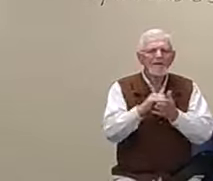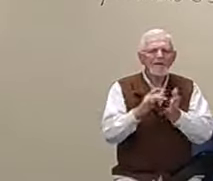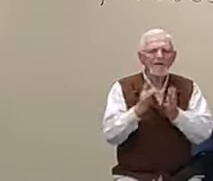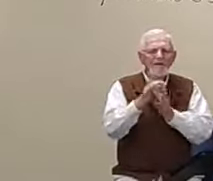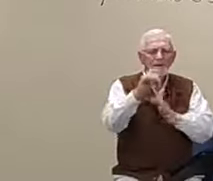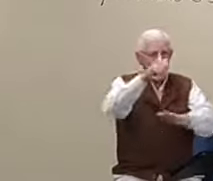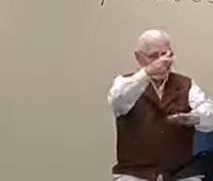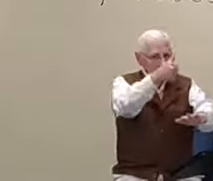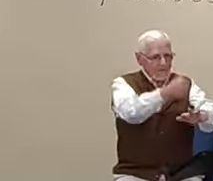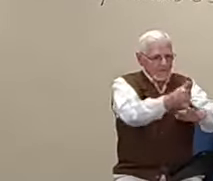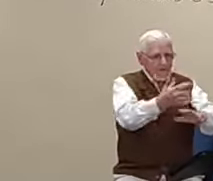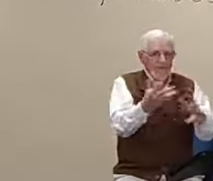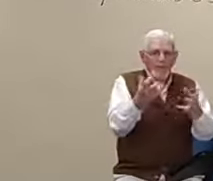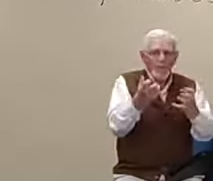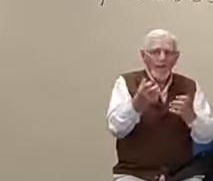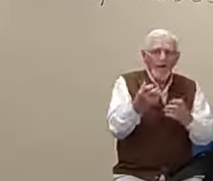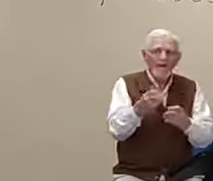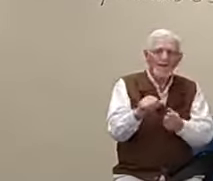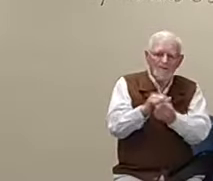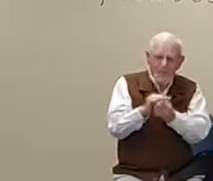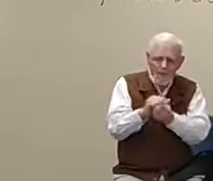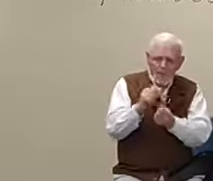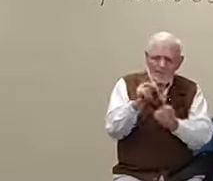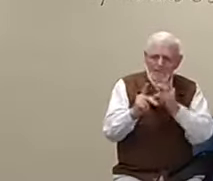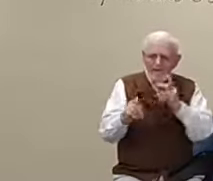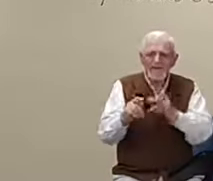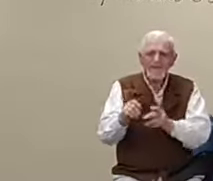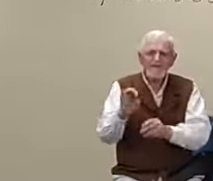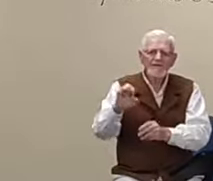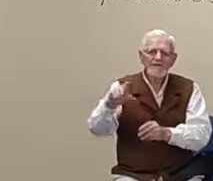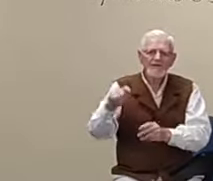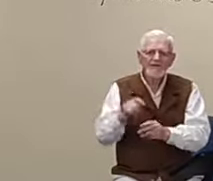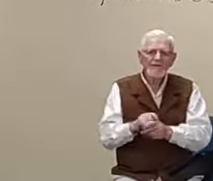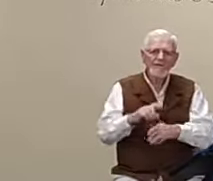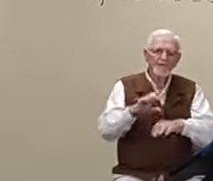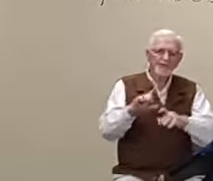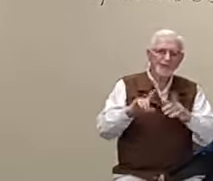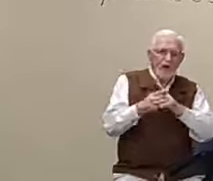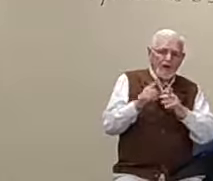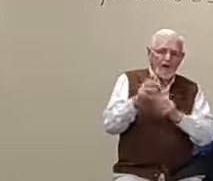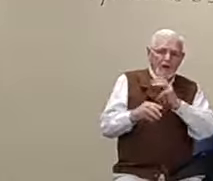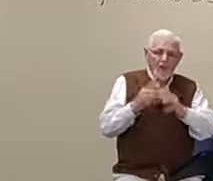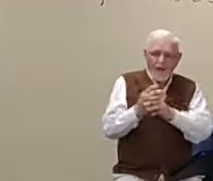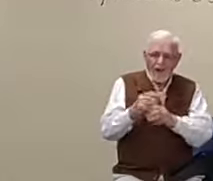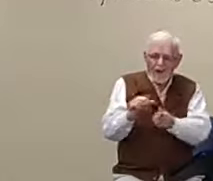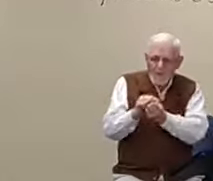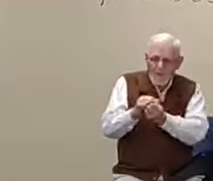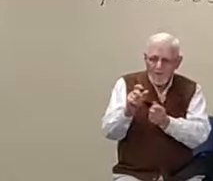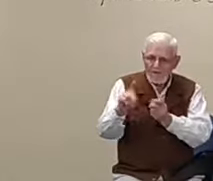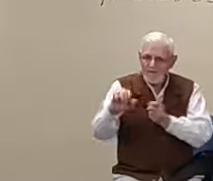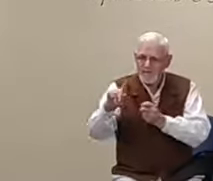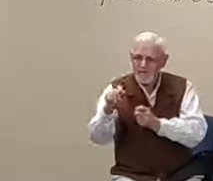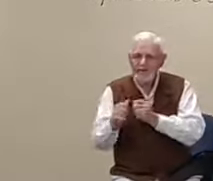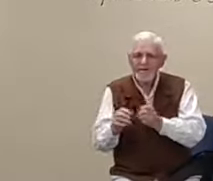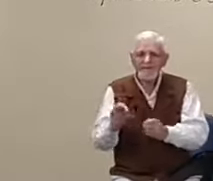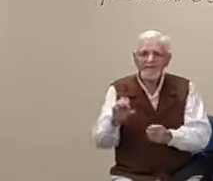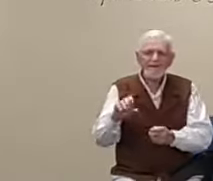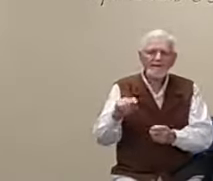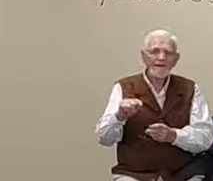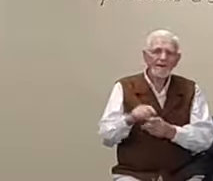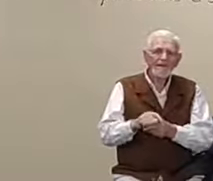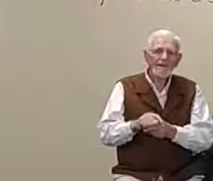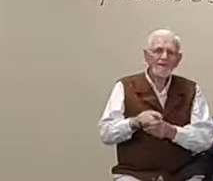He washed their stinking dirty feet. He was the creator of the world. Yeah. And He's washing Peter's feet.